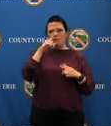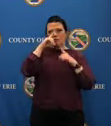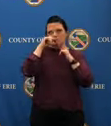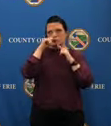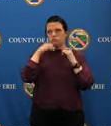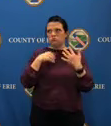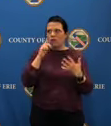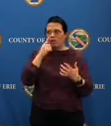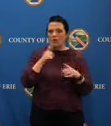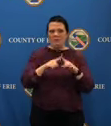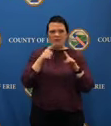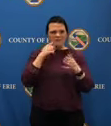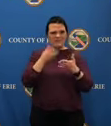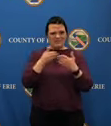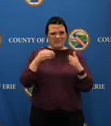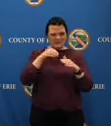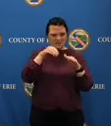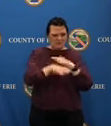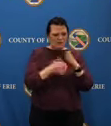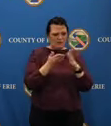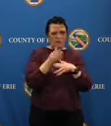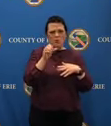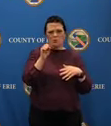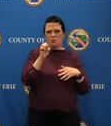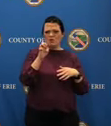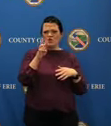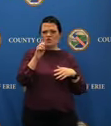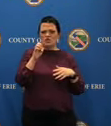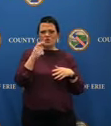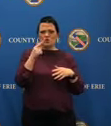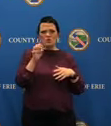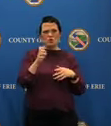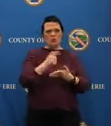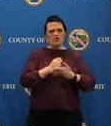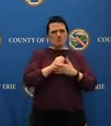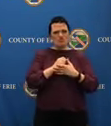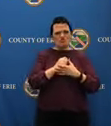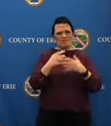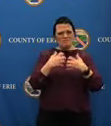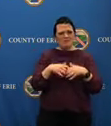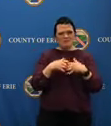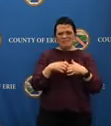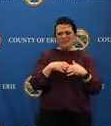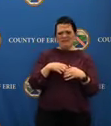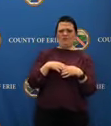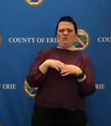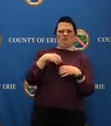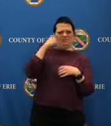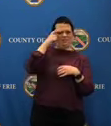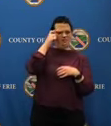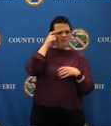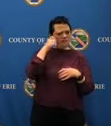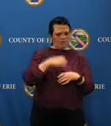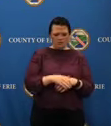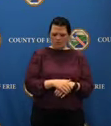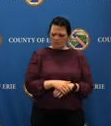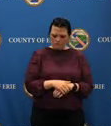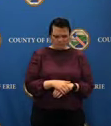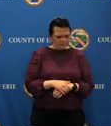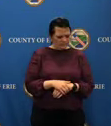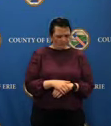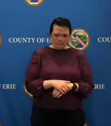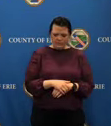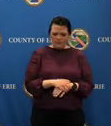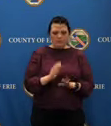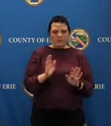our sewage treatment plants is making us shake our heads. This report, not just one, but reports of individuals doing it, is making me shake my heads.